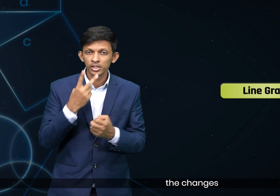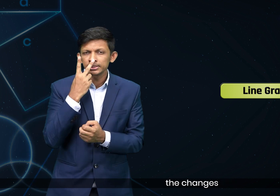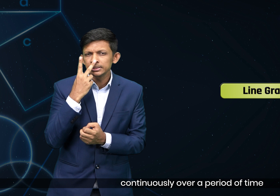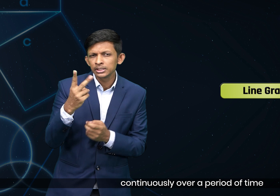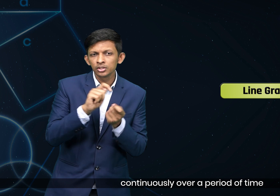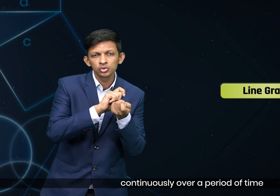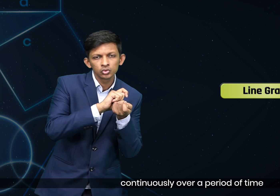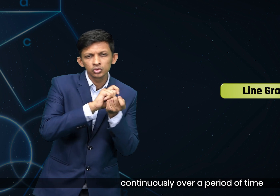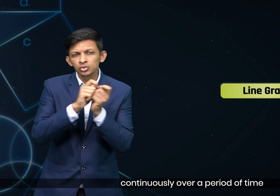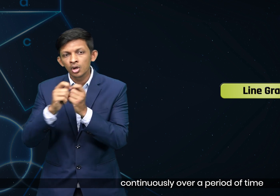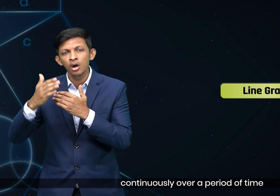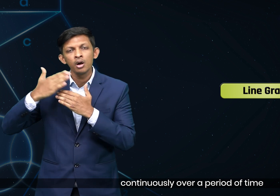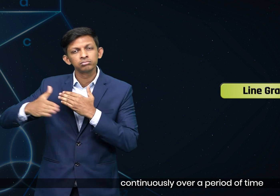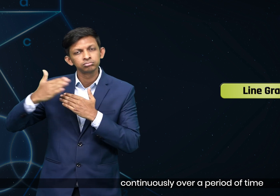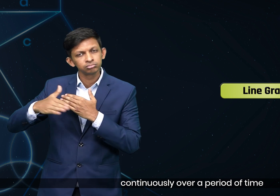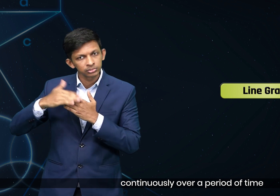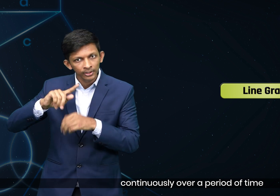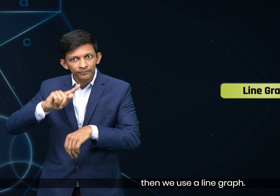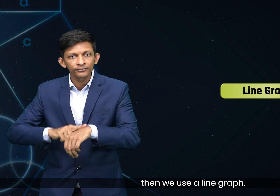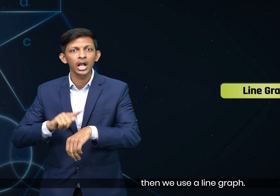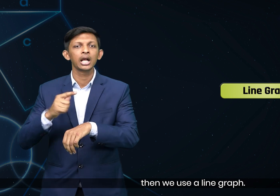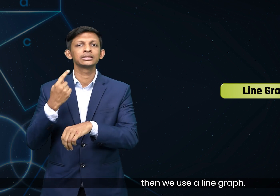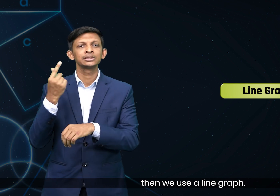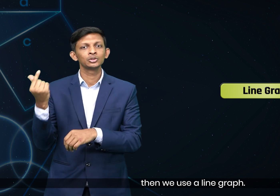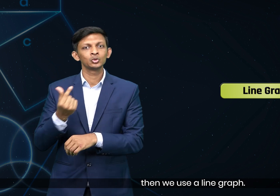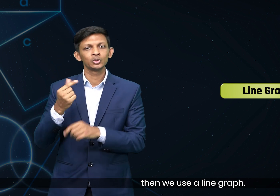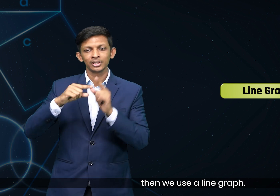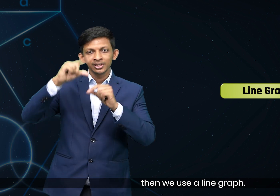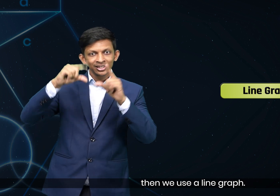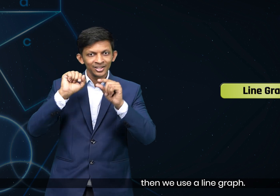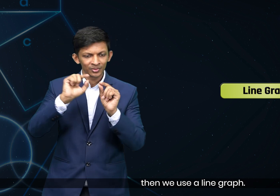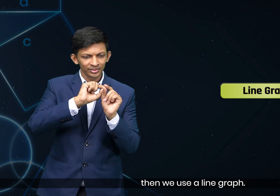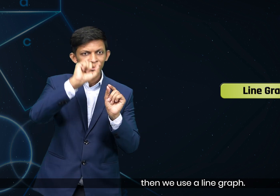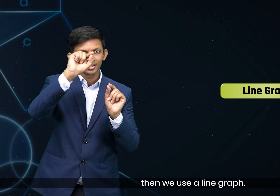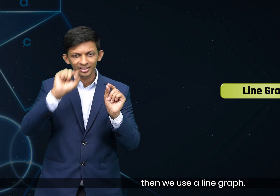changes continuously over a period of time, then we use a line graph.